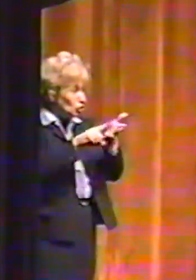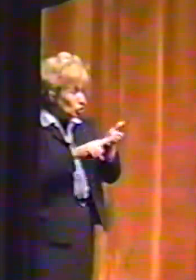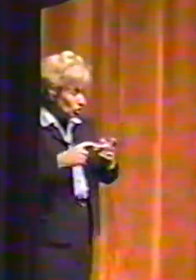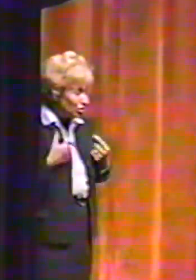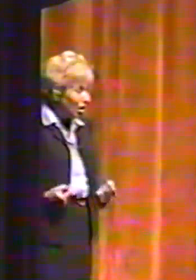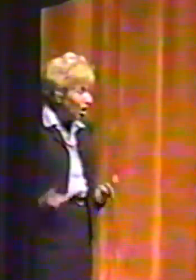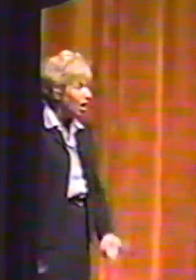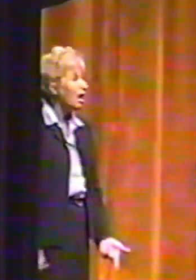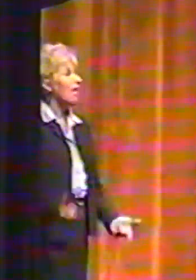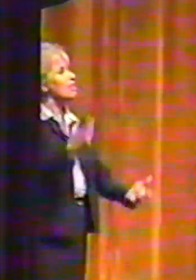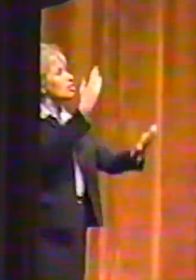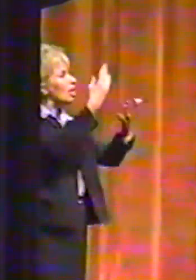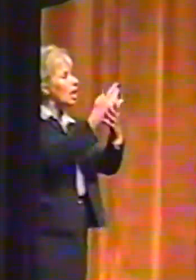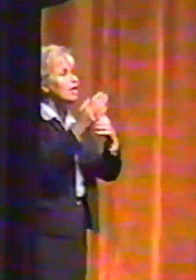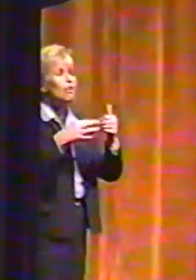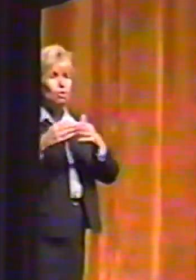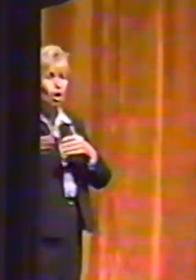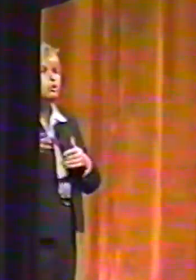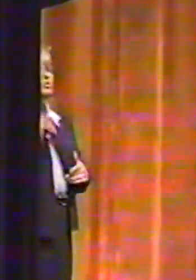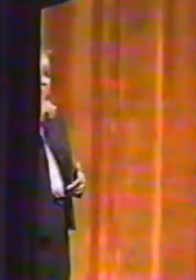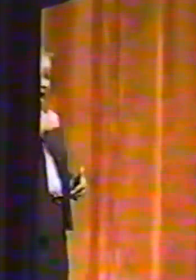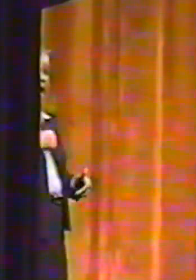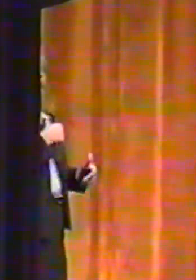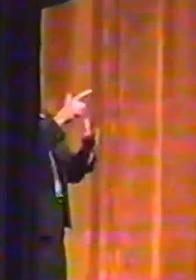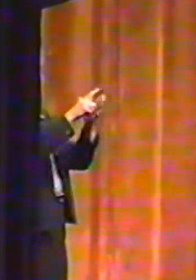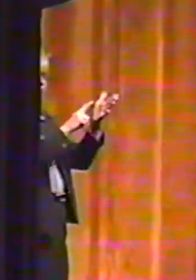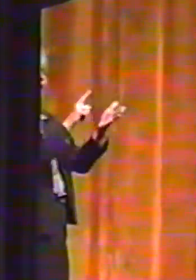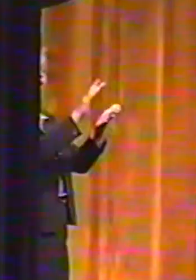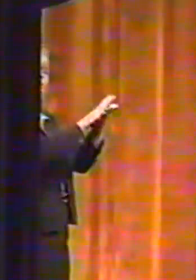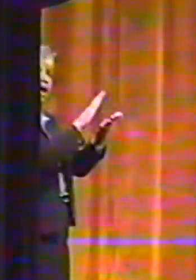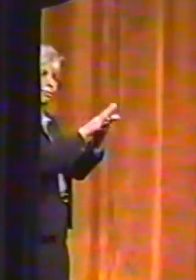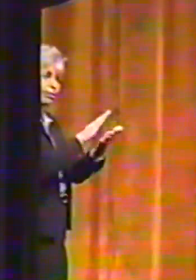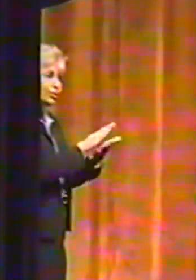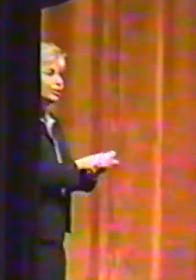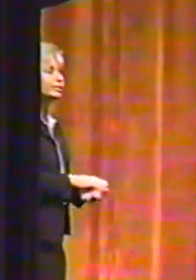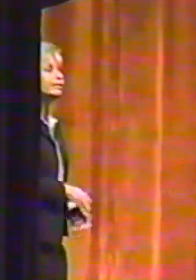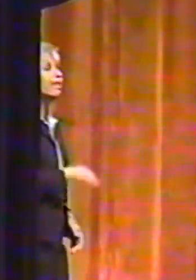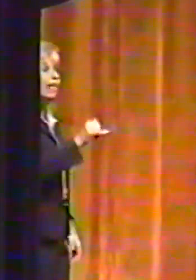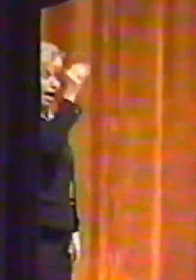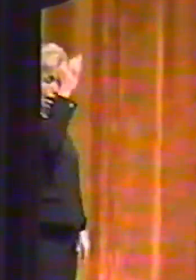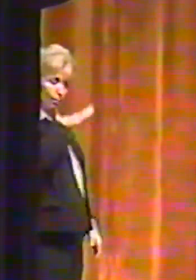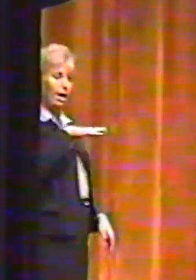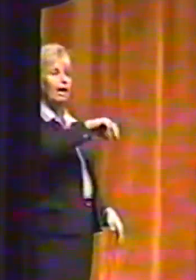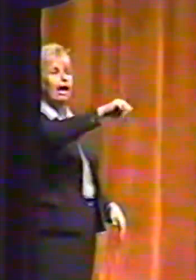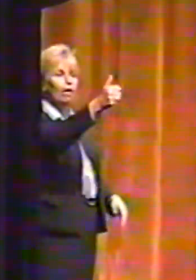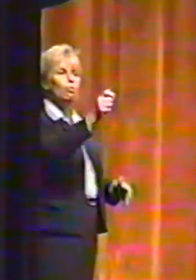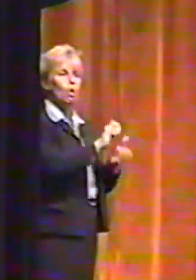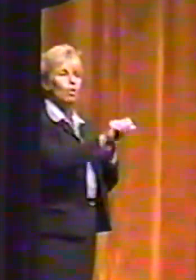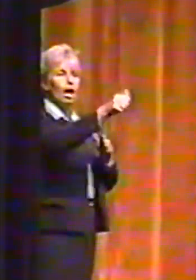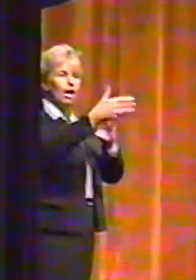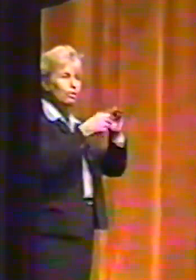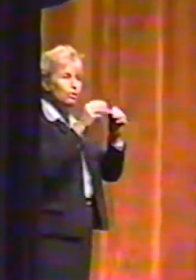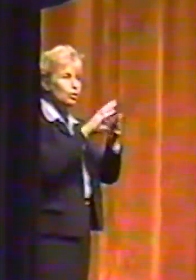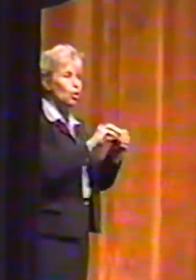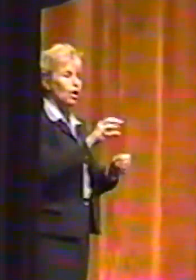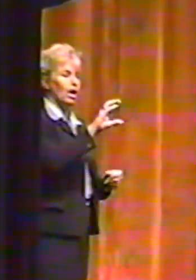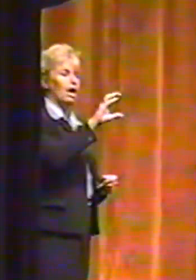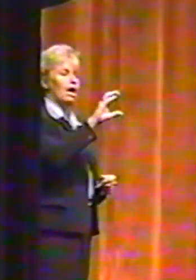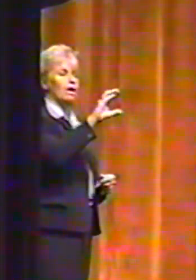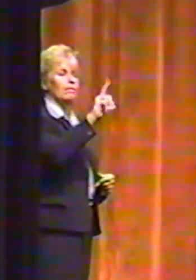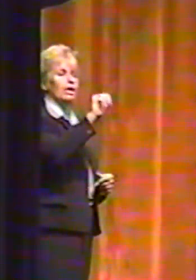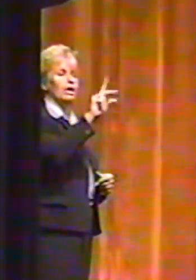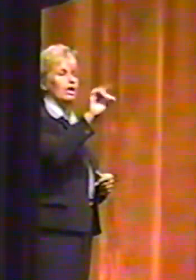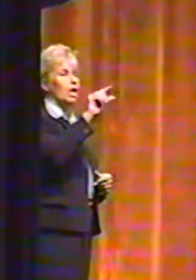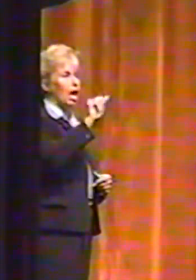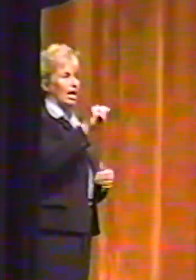papers. Rich also wrote out the story of Claudia Young, a German citizen who was married to an American. Claudia